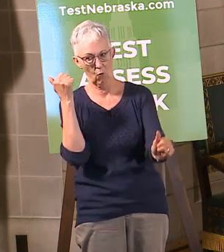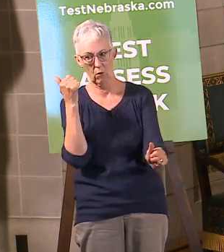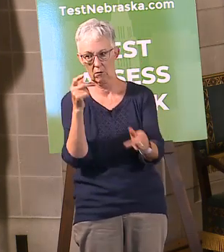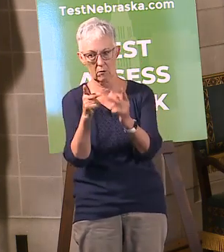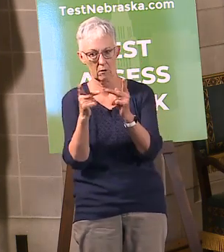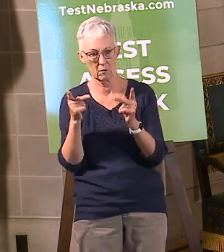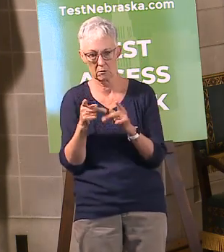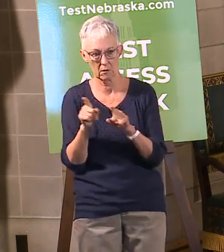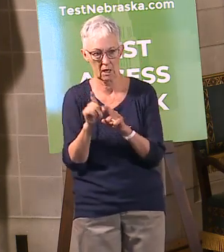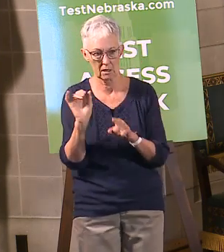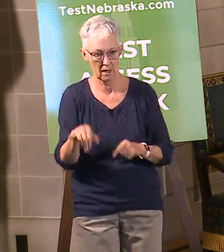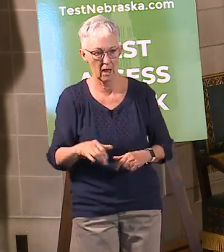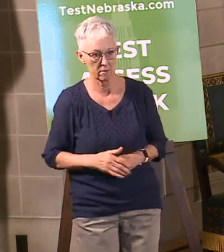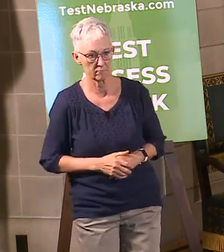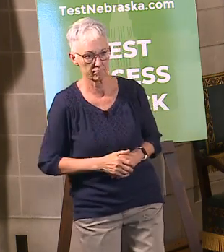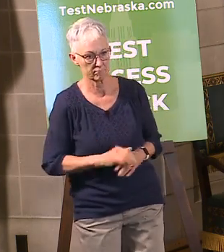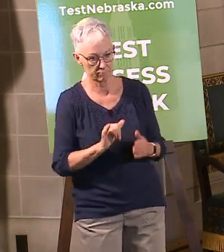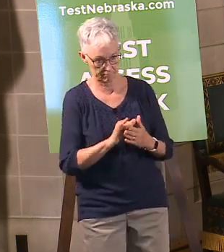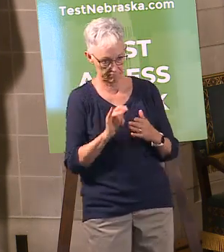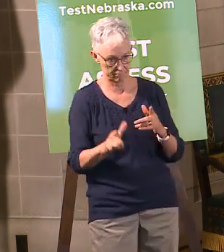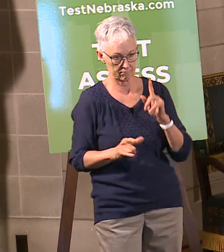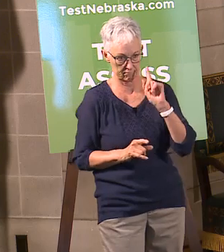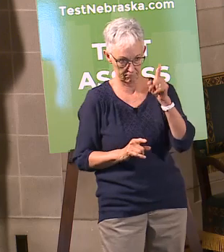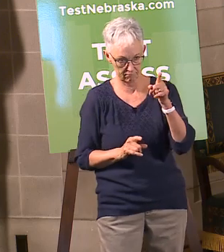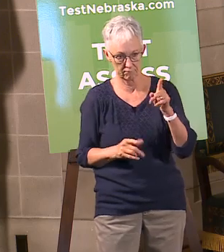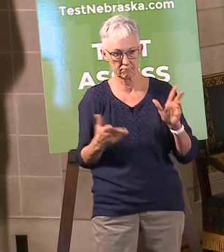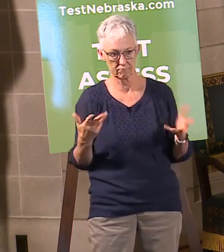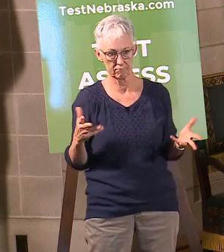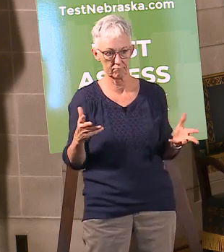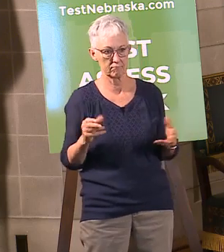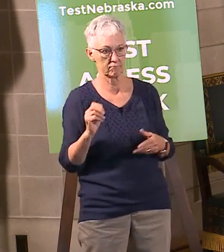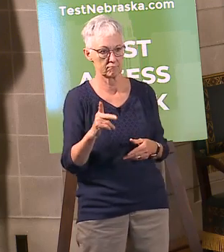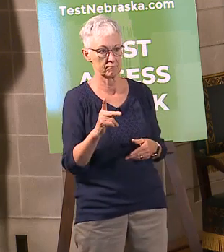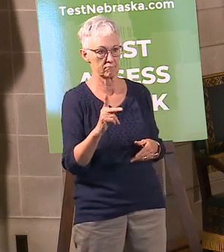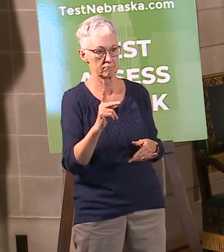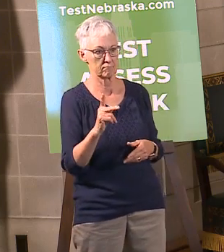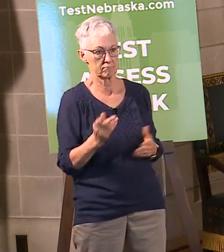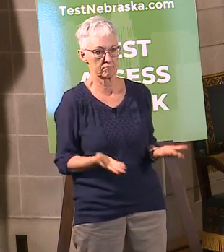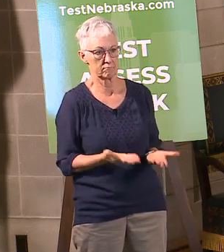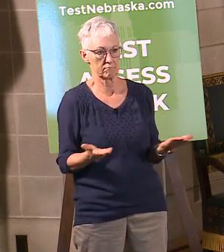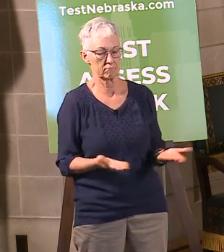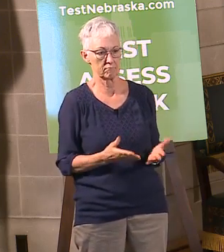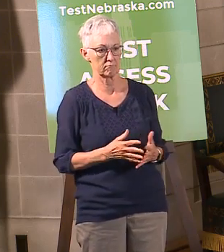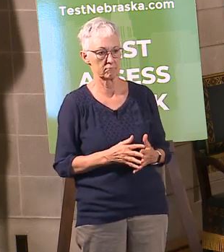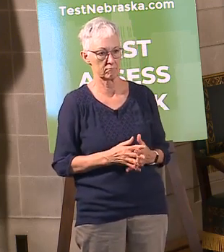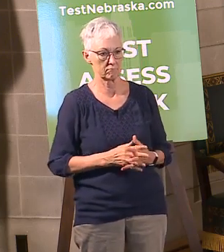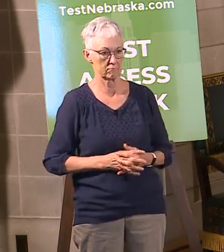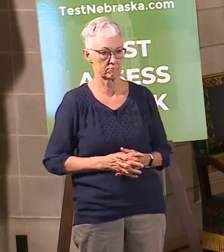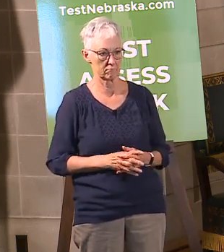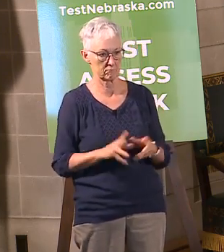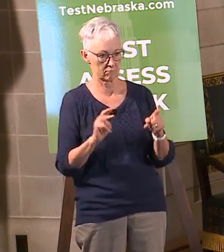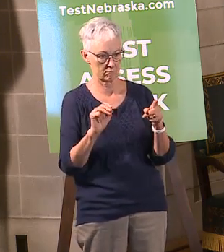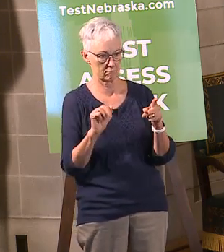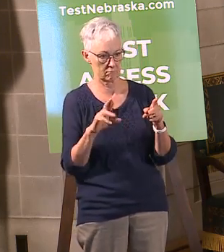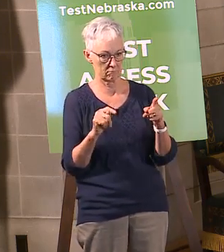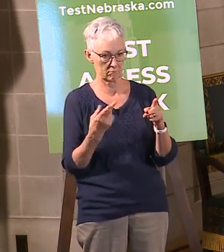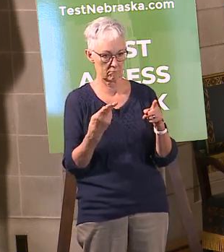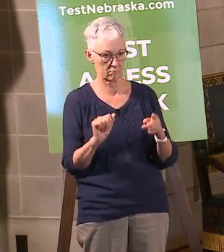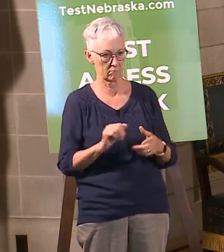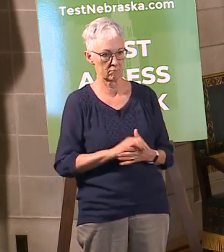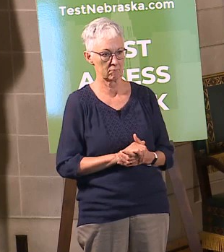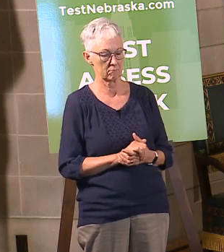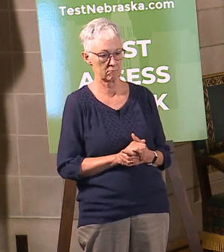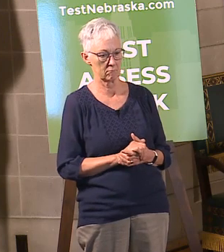costs. Is that it? Great. All right. So folks in the audience here, who wants to go first? Martha.